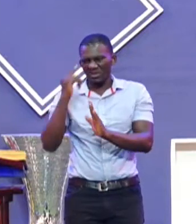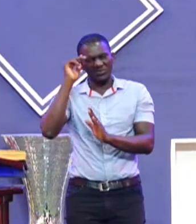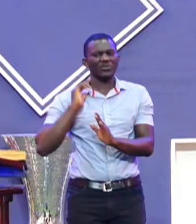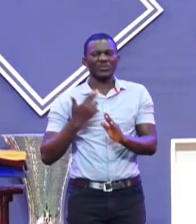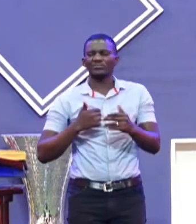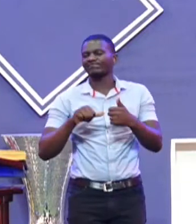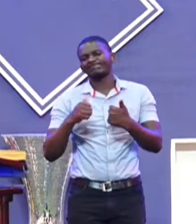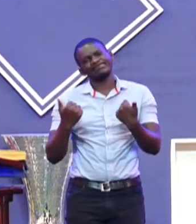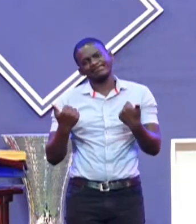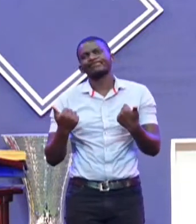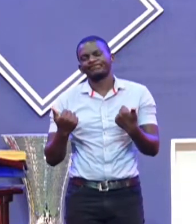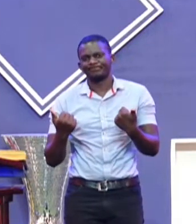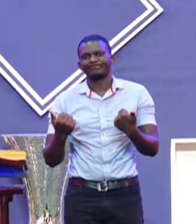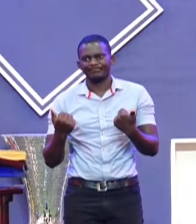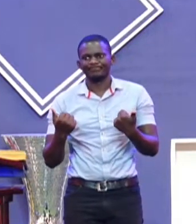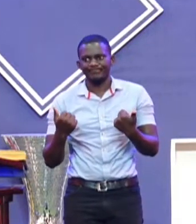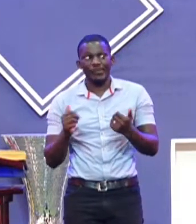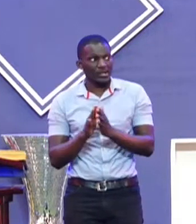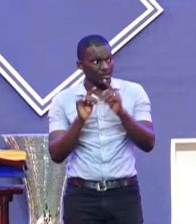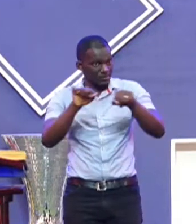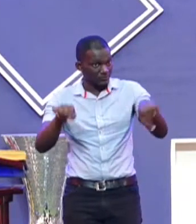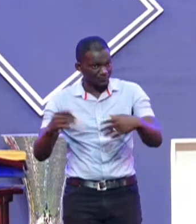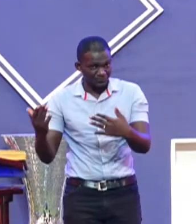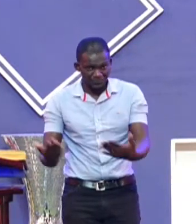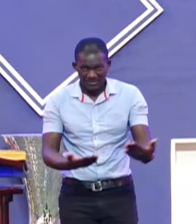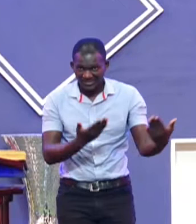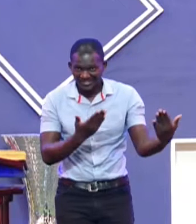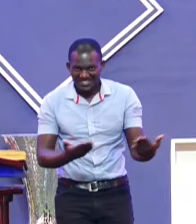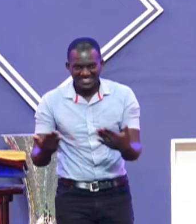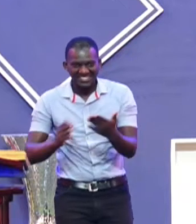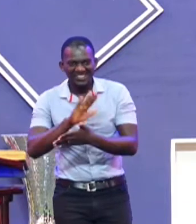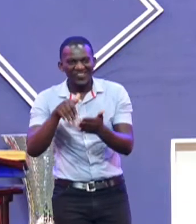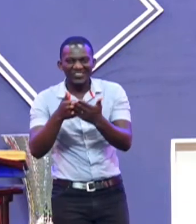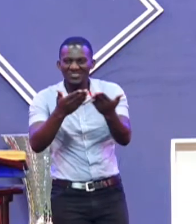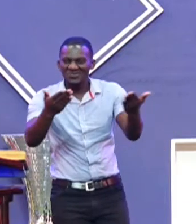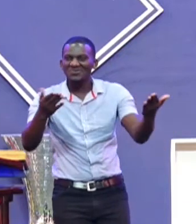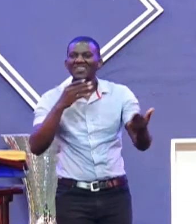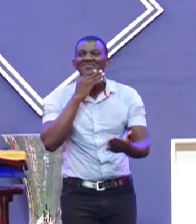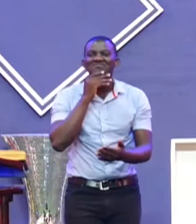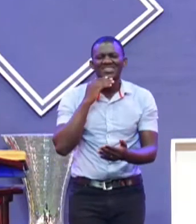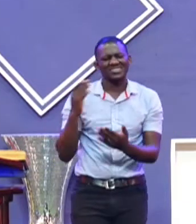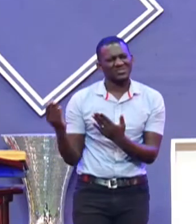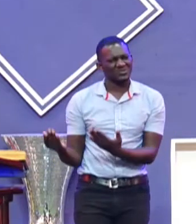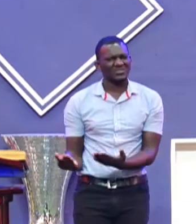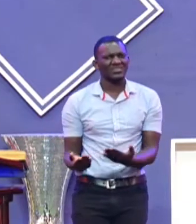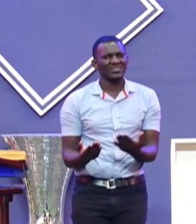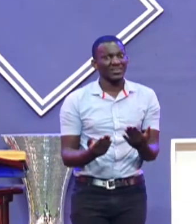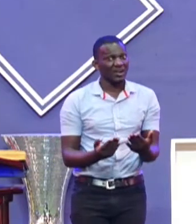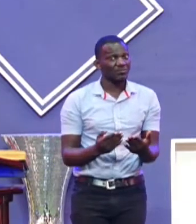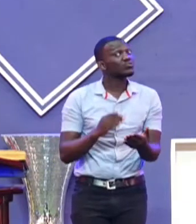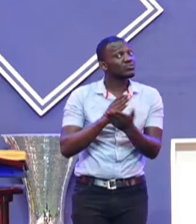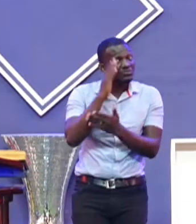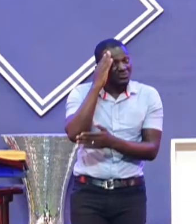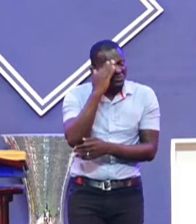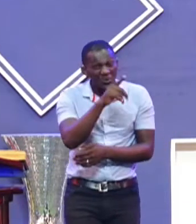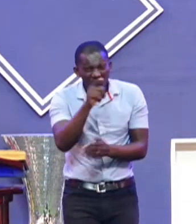has prepared for us well. Era tubaniriza mwena abami. And we welcome all the men. Abeka kasanga abami.